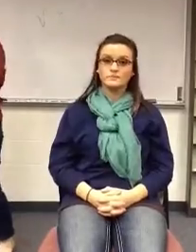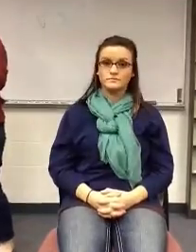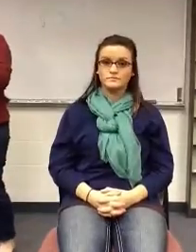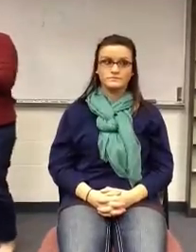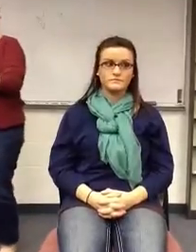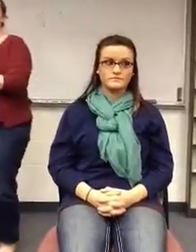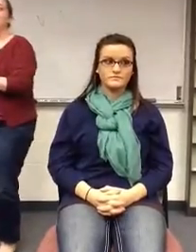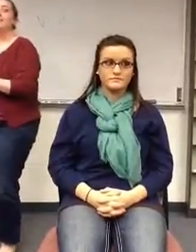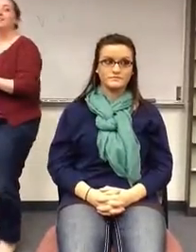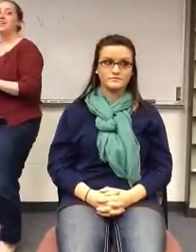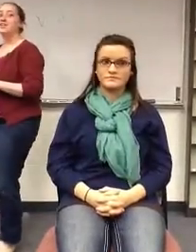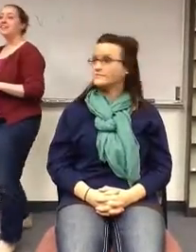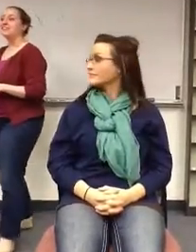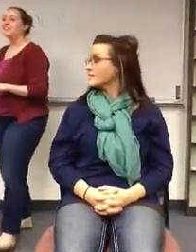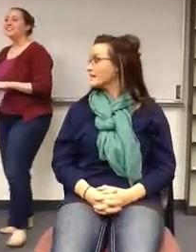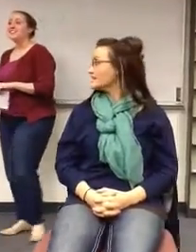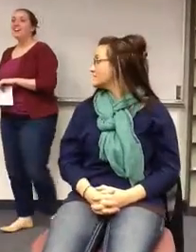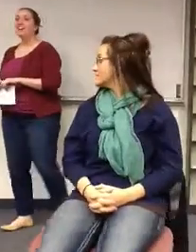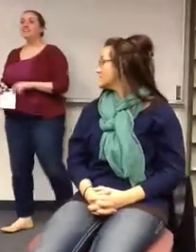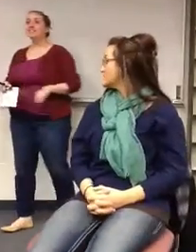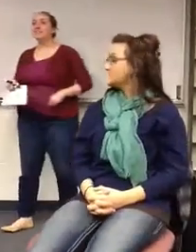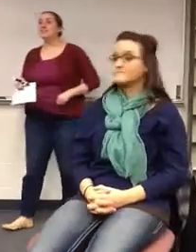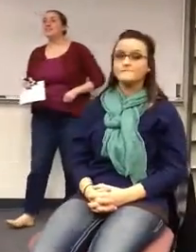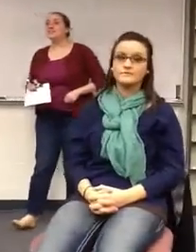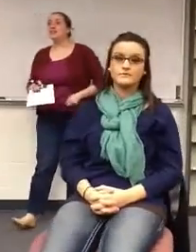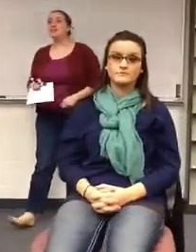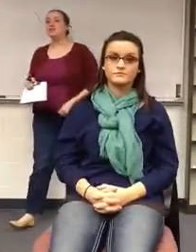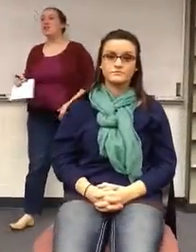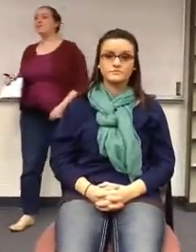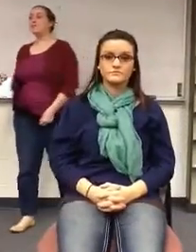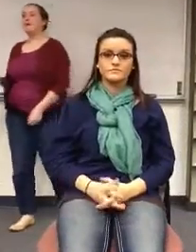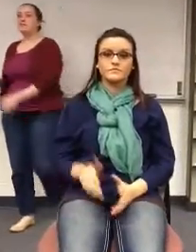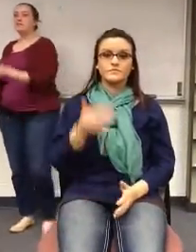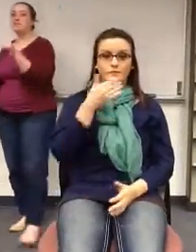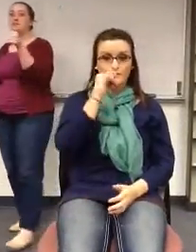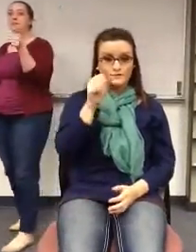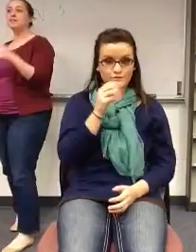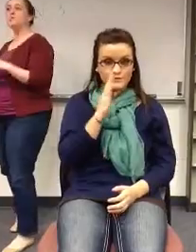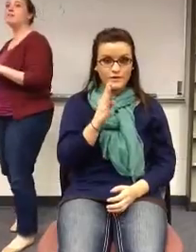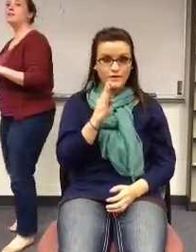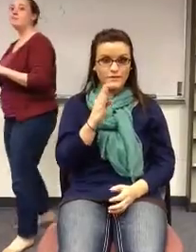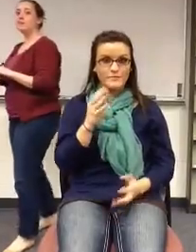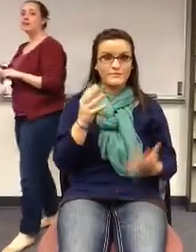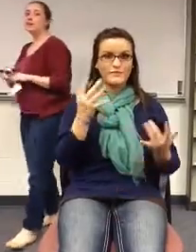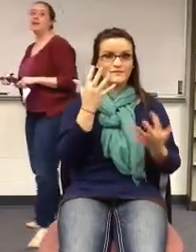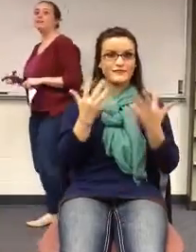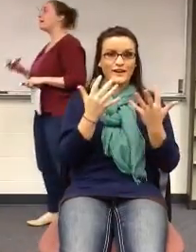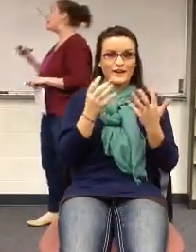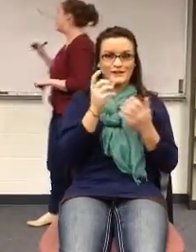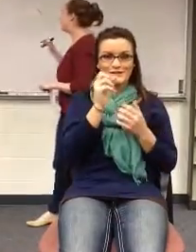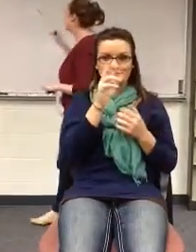Just start talking. All right, so that was good job with the fire drill. Way to walk straight back. Okay, now that we're back to